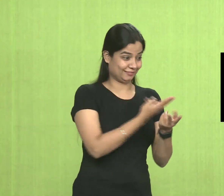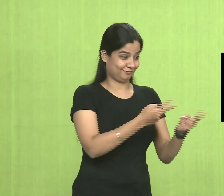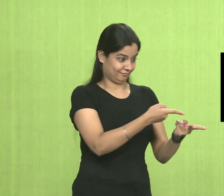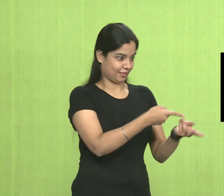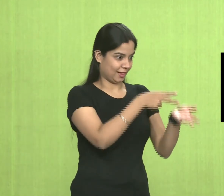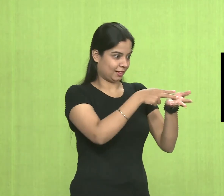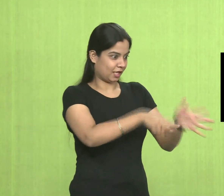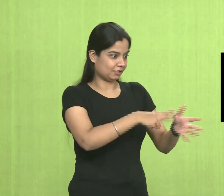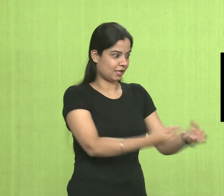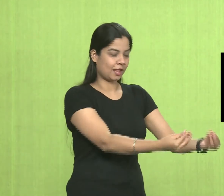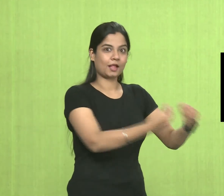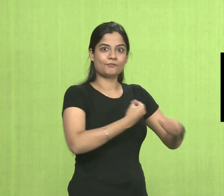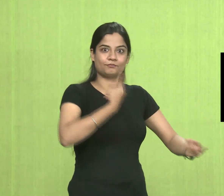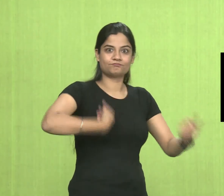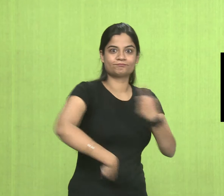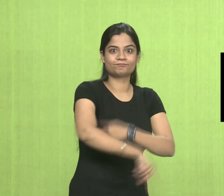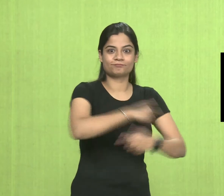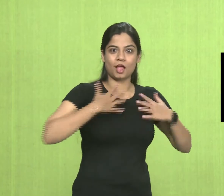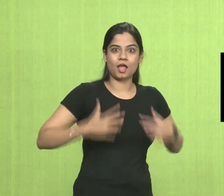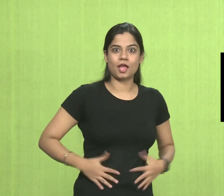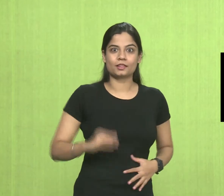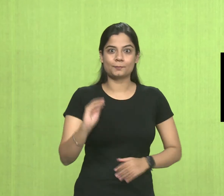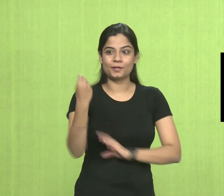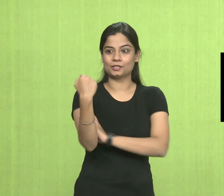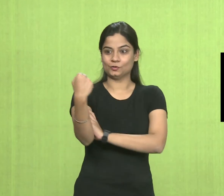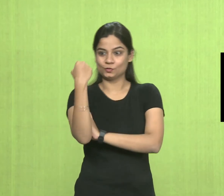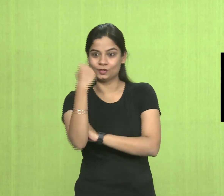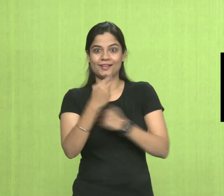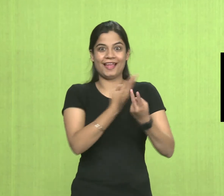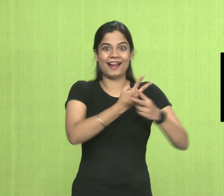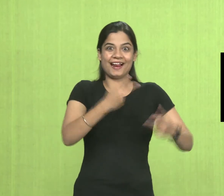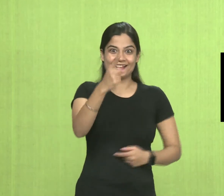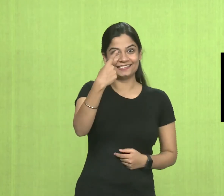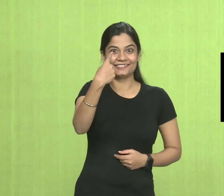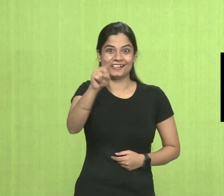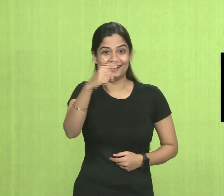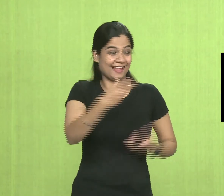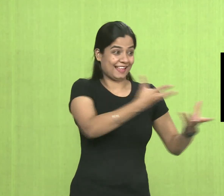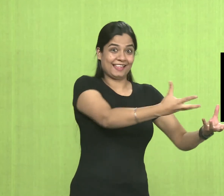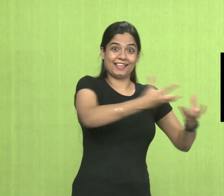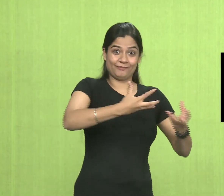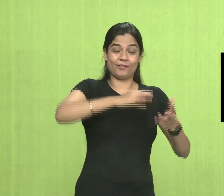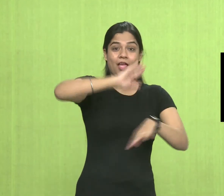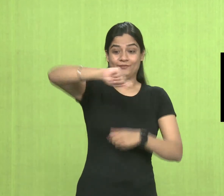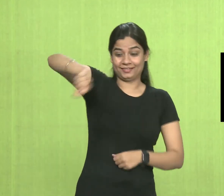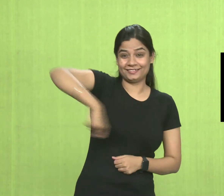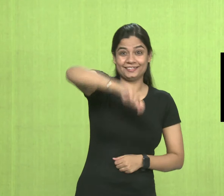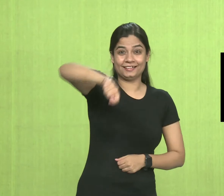of nutrients which are already present in them, which help in building our body and providing us energy. But while